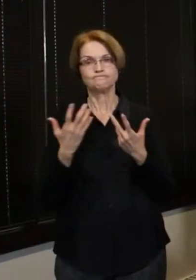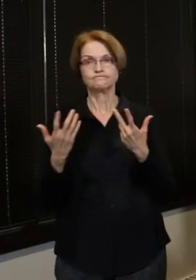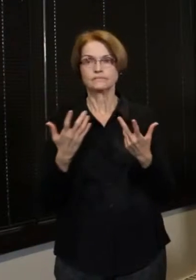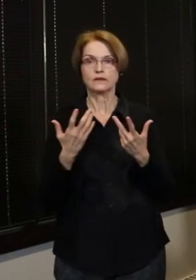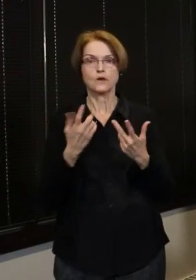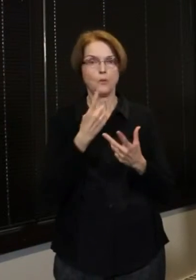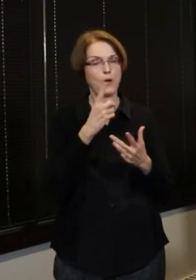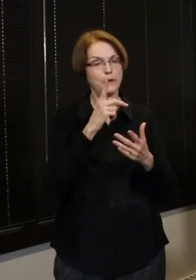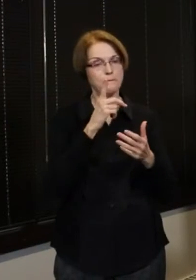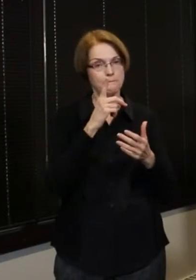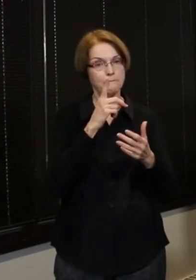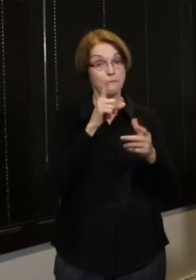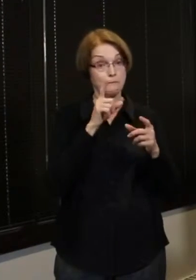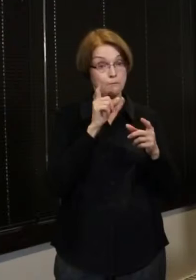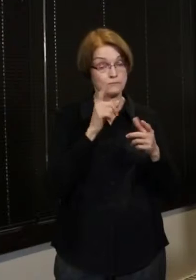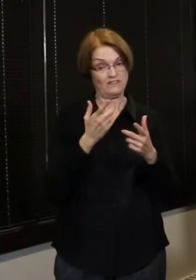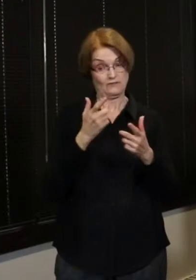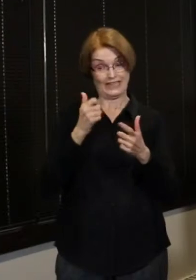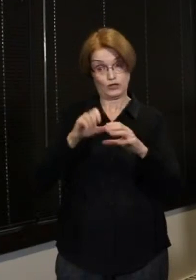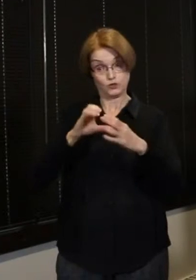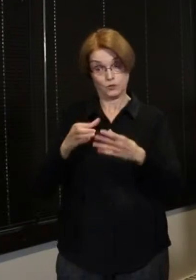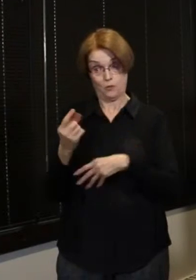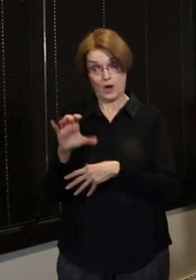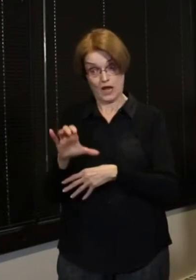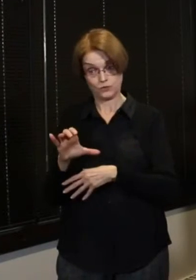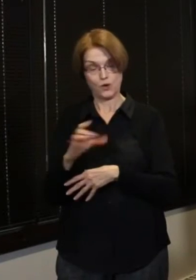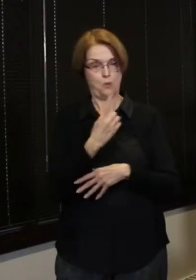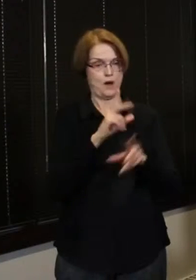around 1 person out of every 100